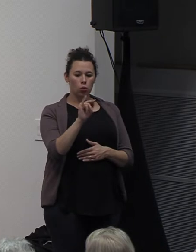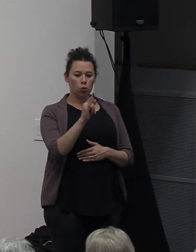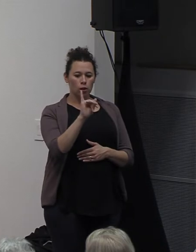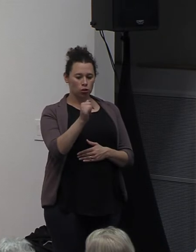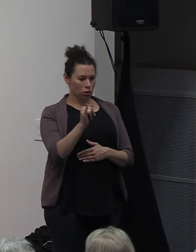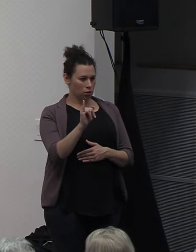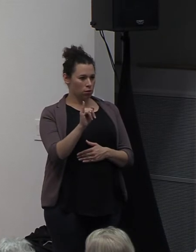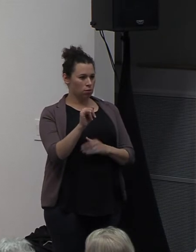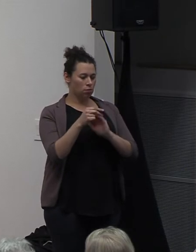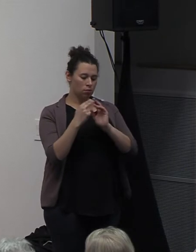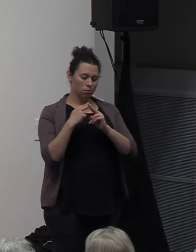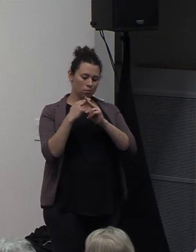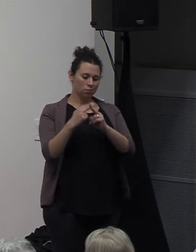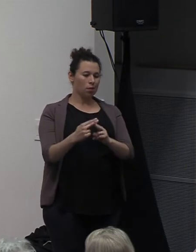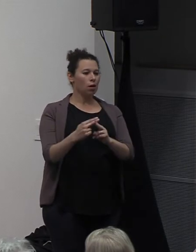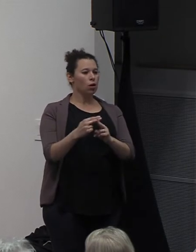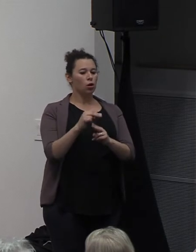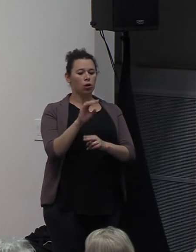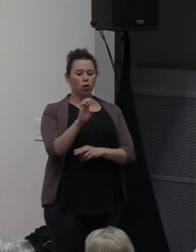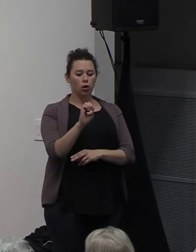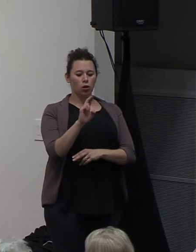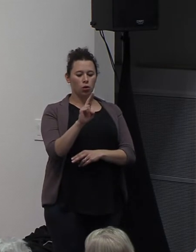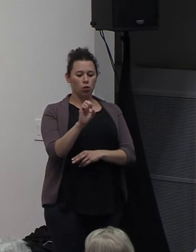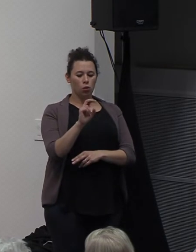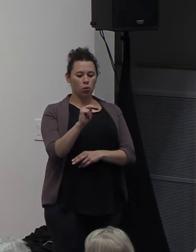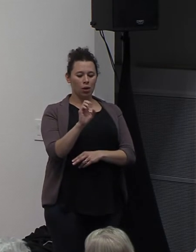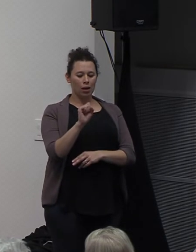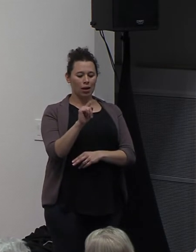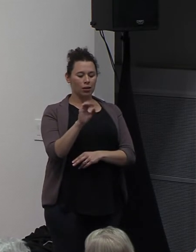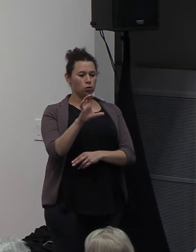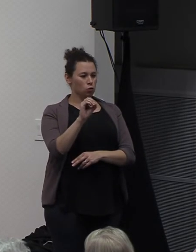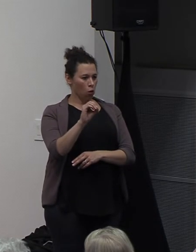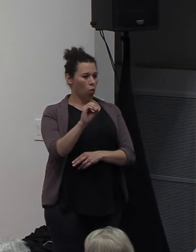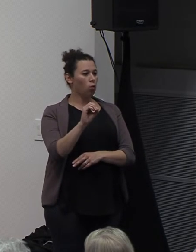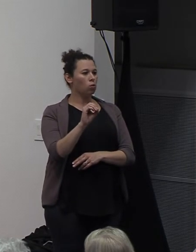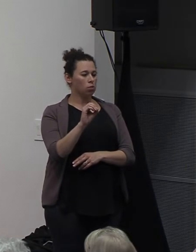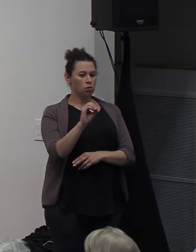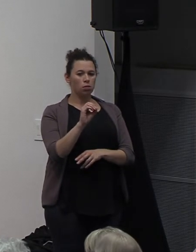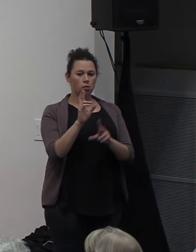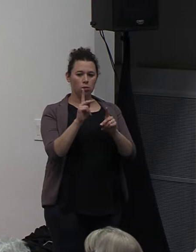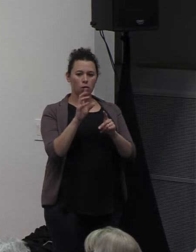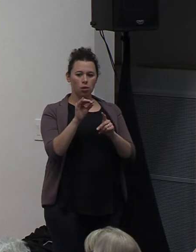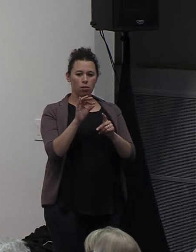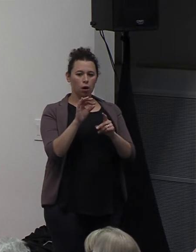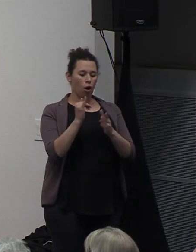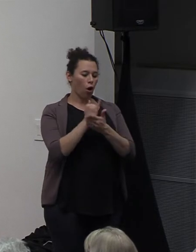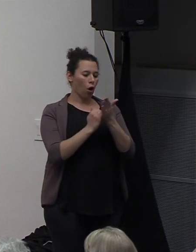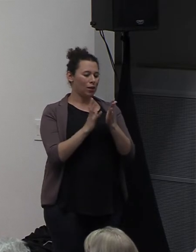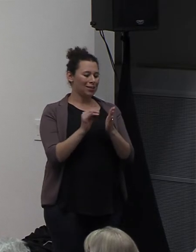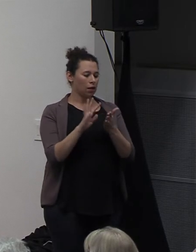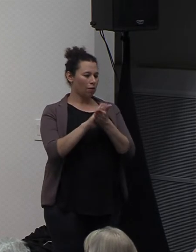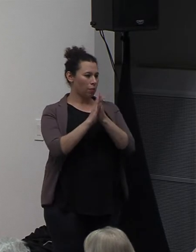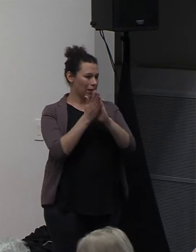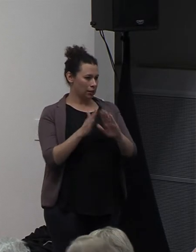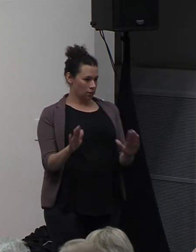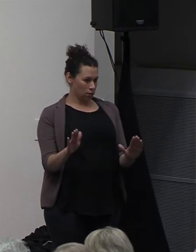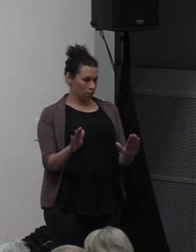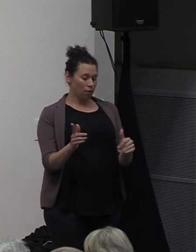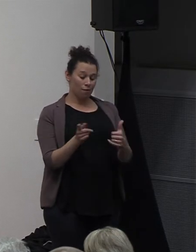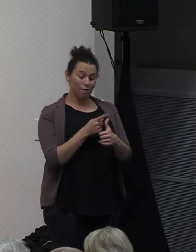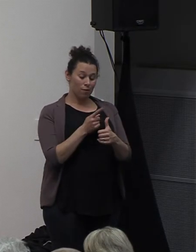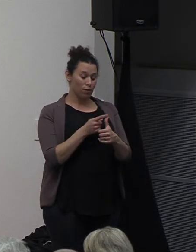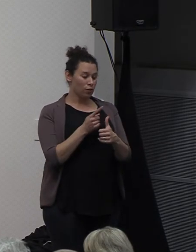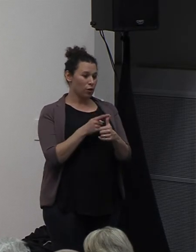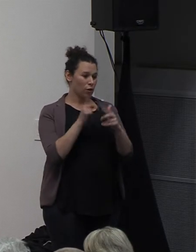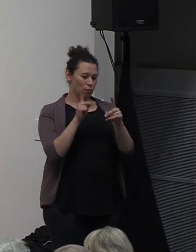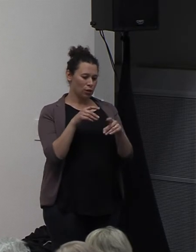UNESCO Artist of Peace, the first German and the first photographer worldwide to receive this honor.